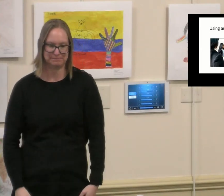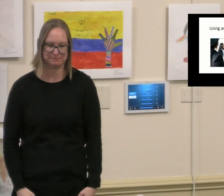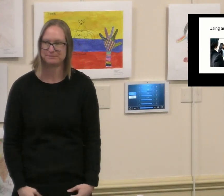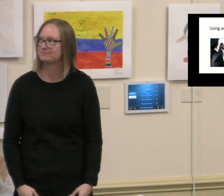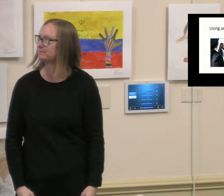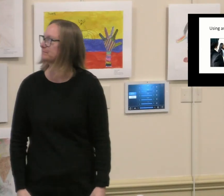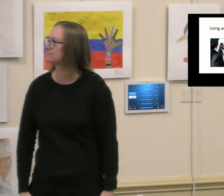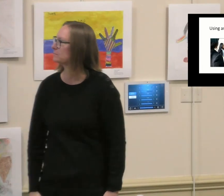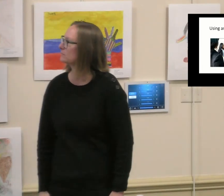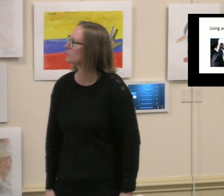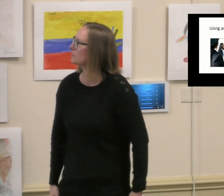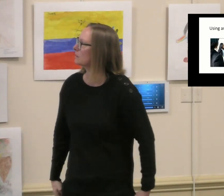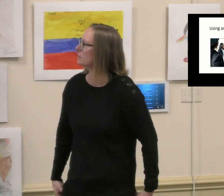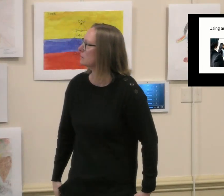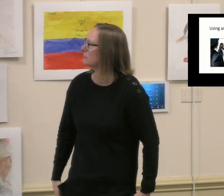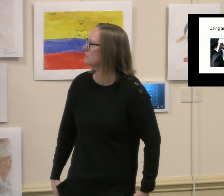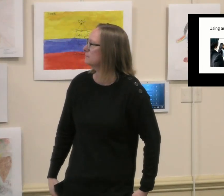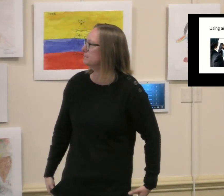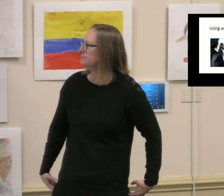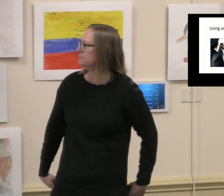so you can speak directly to them.